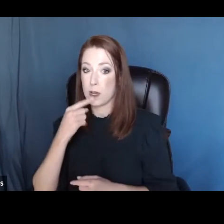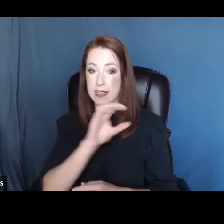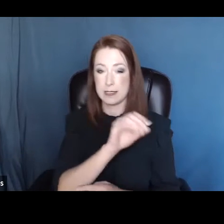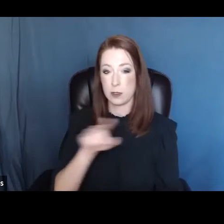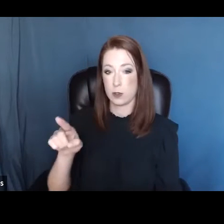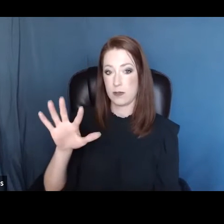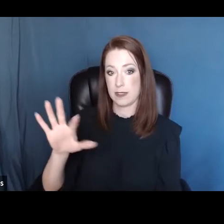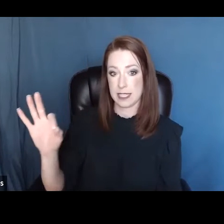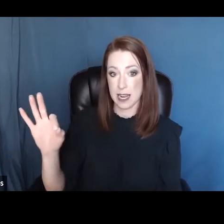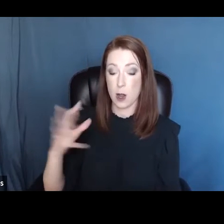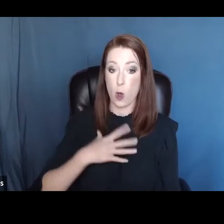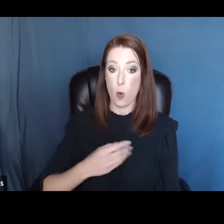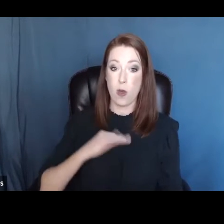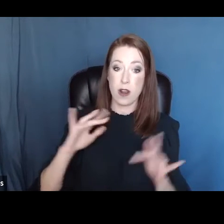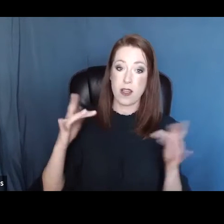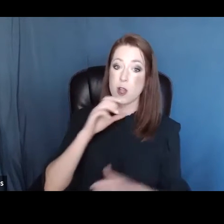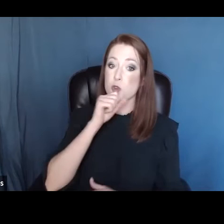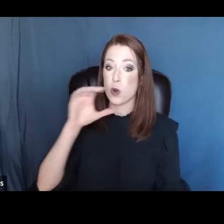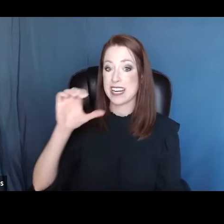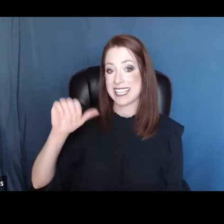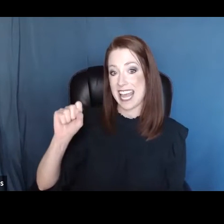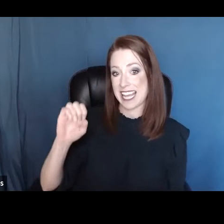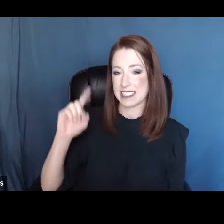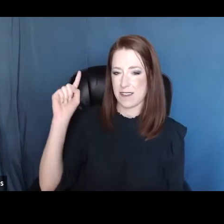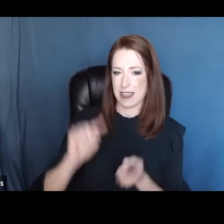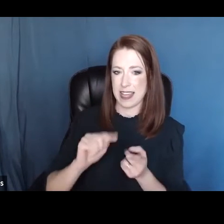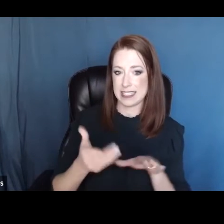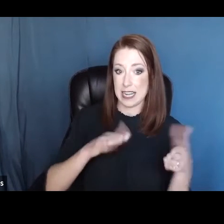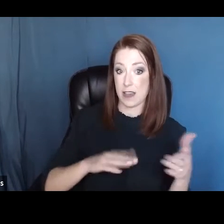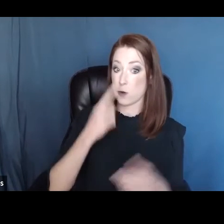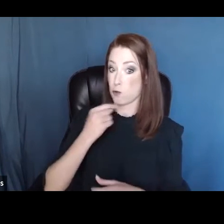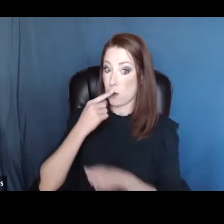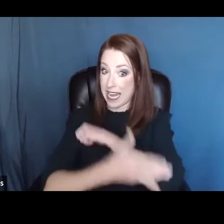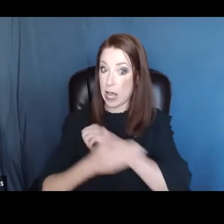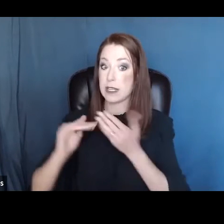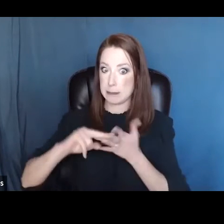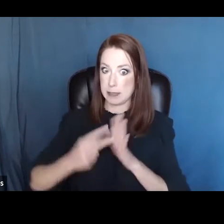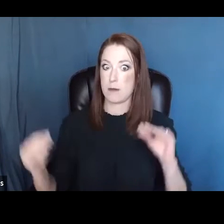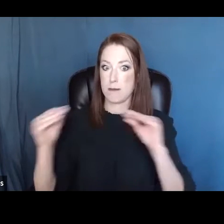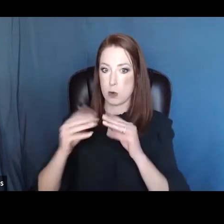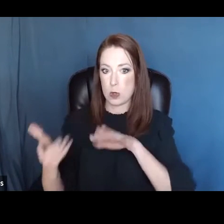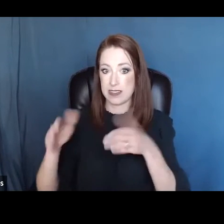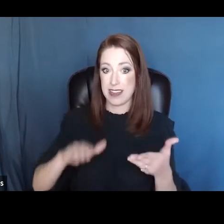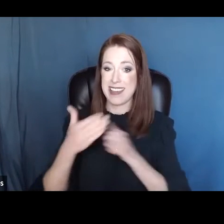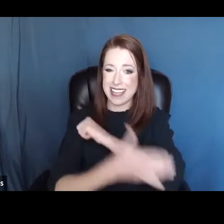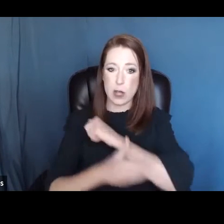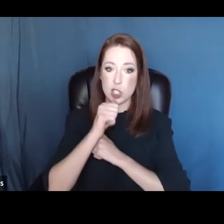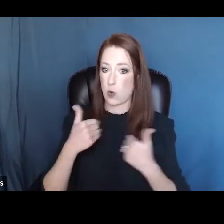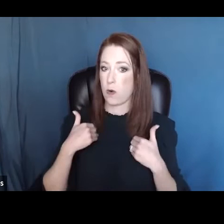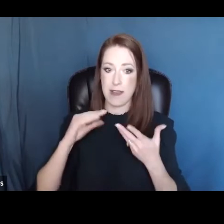59. White or light orange cases have fewer deaths and red counties have more deaths. Counties for which we don't have data, again, are shaded